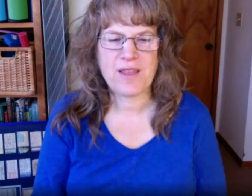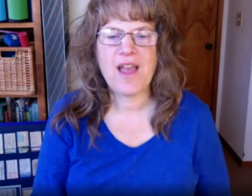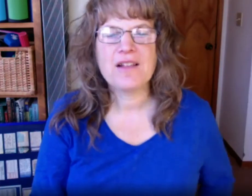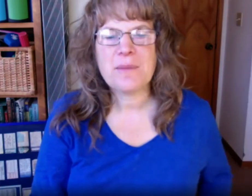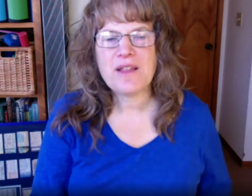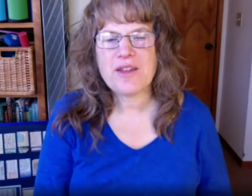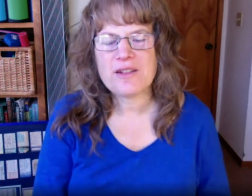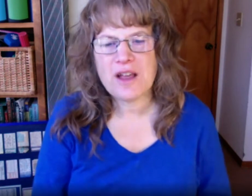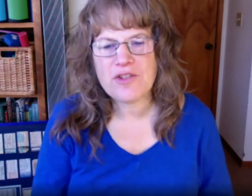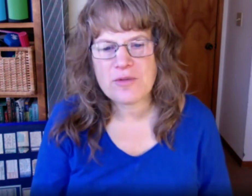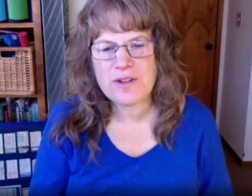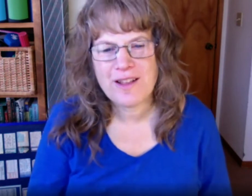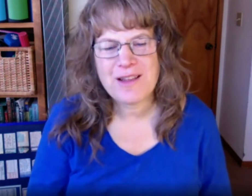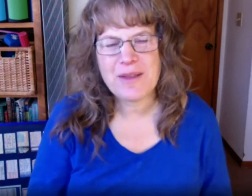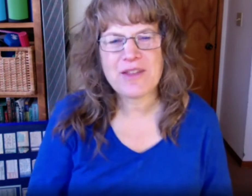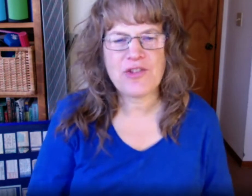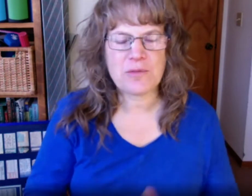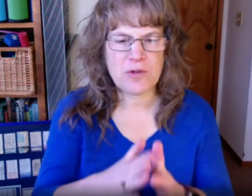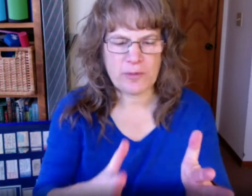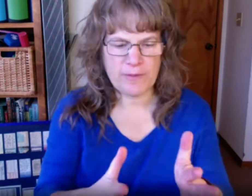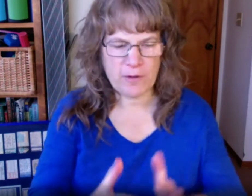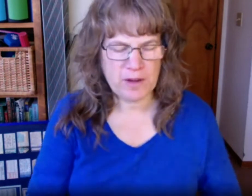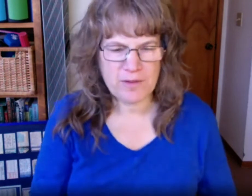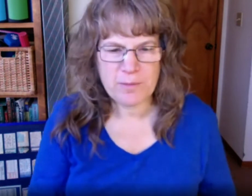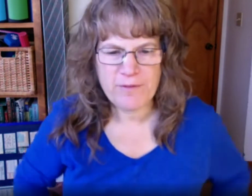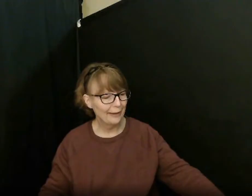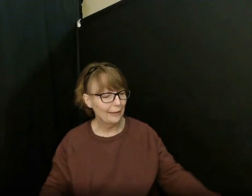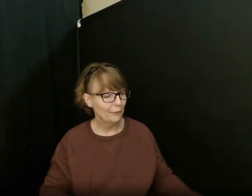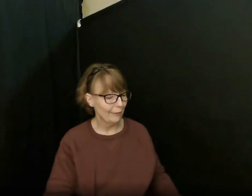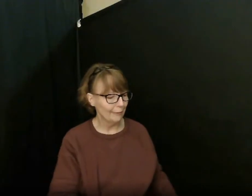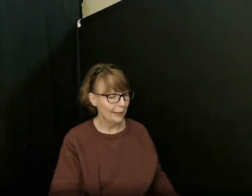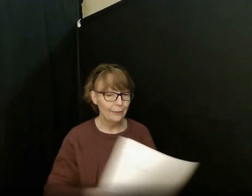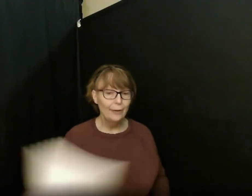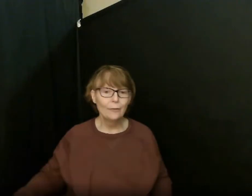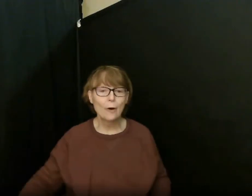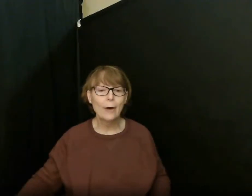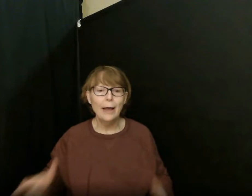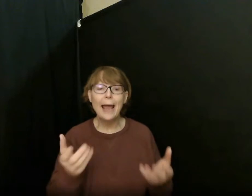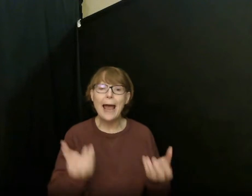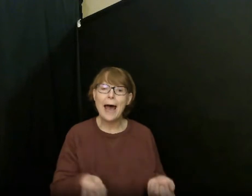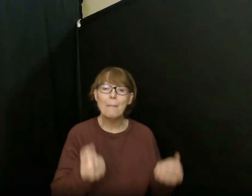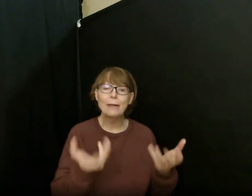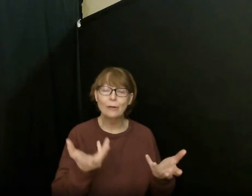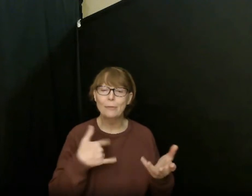Yeah. Let me ask a general question. I know. So we can't do everything, right? So how much have you been